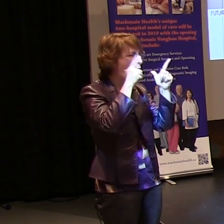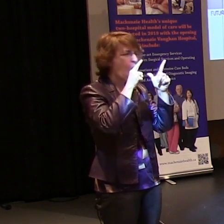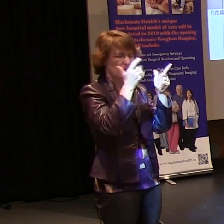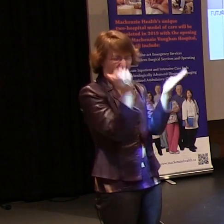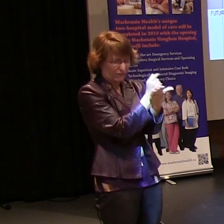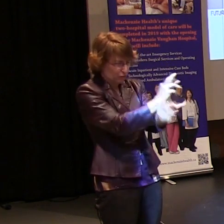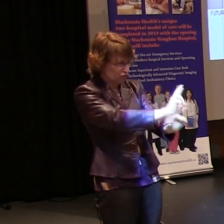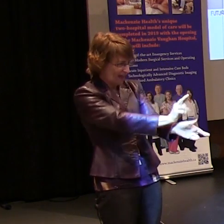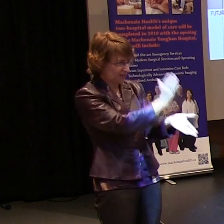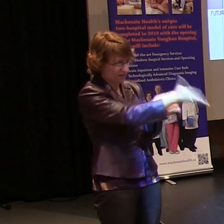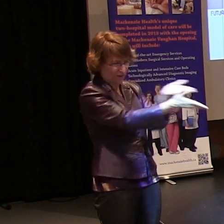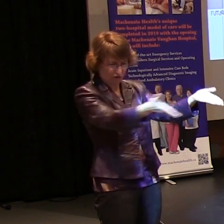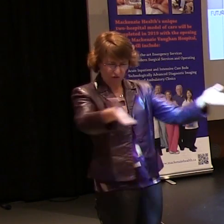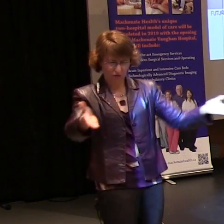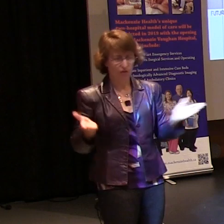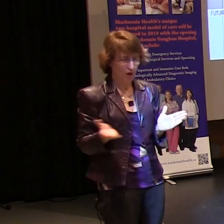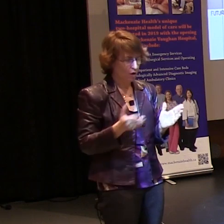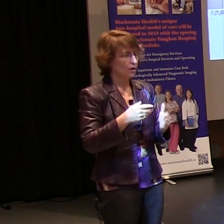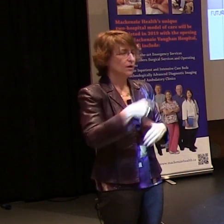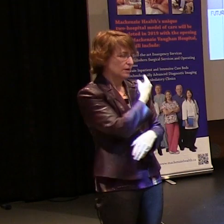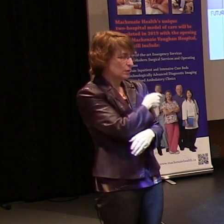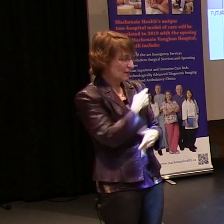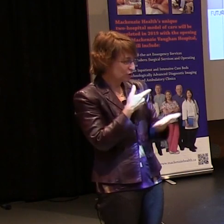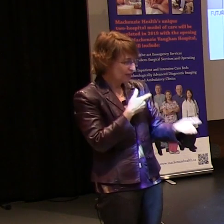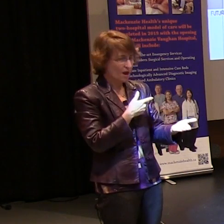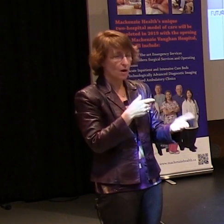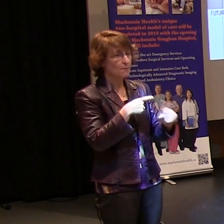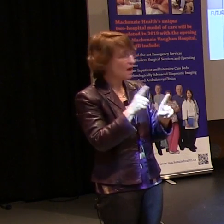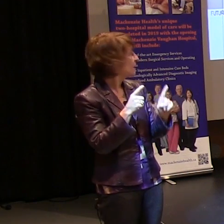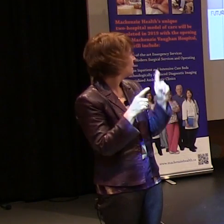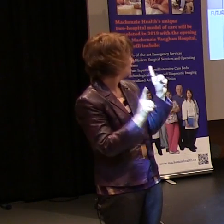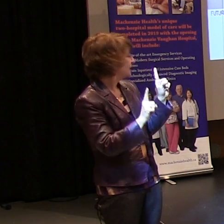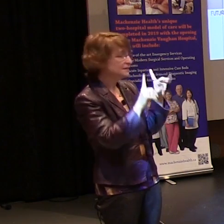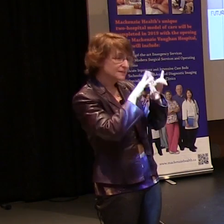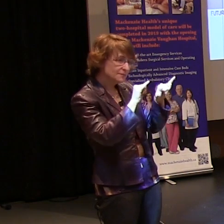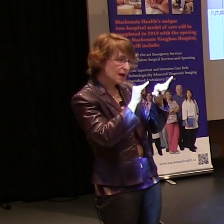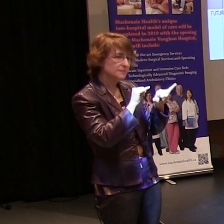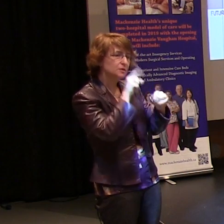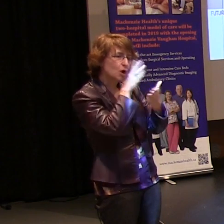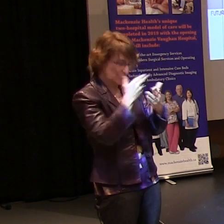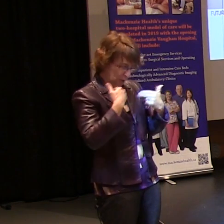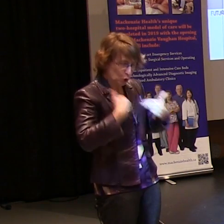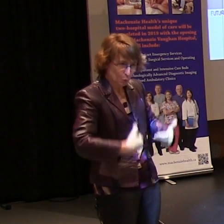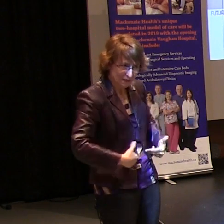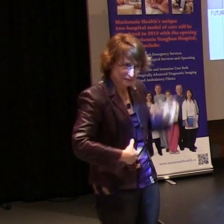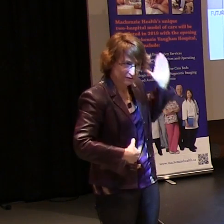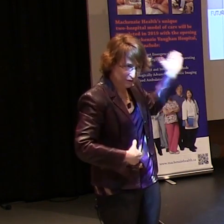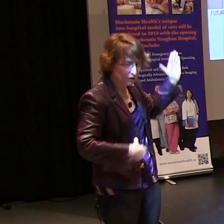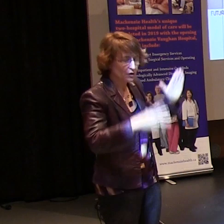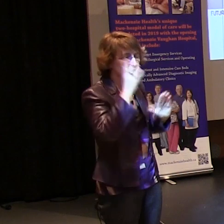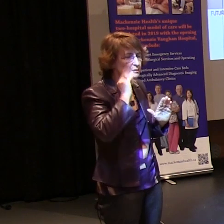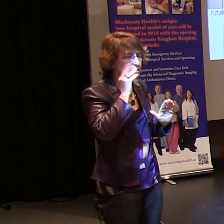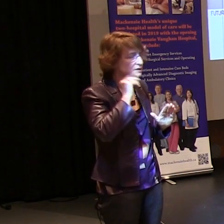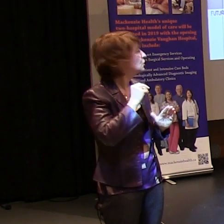is all around the patient and the staff. But let's not forget, we're talking about human being. As much we